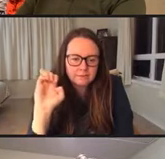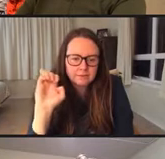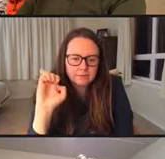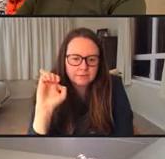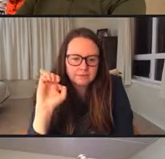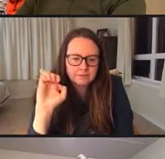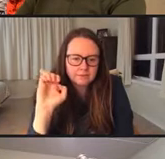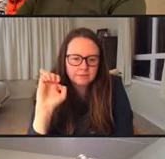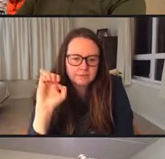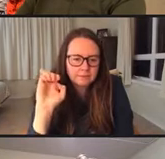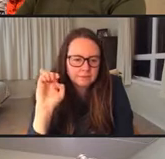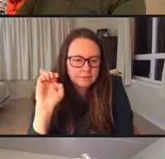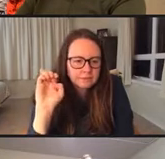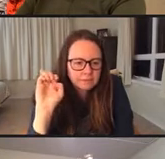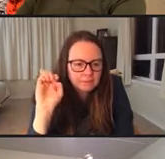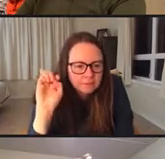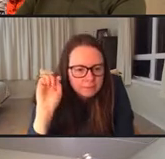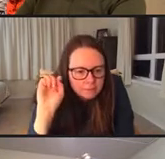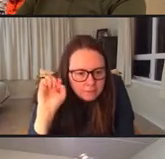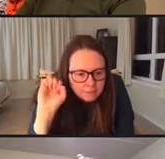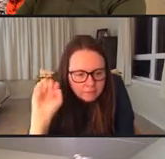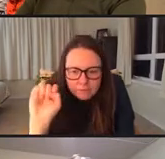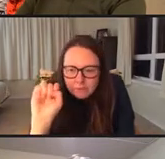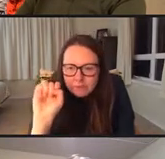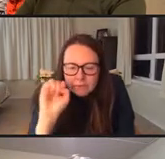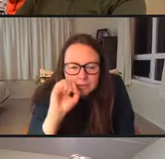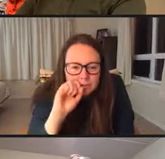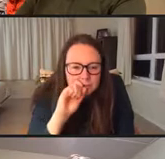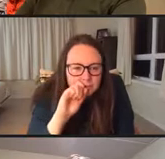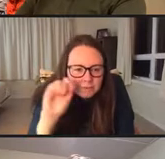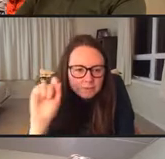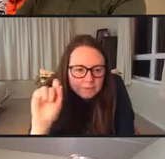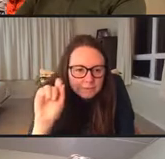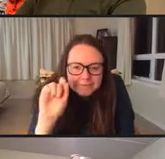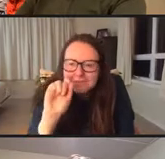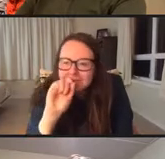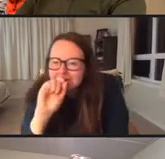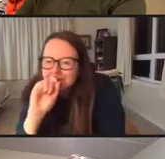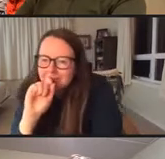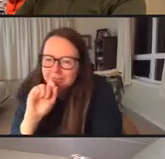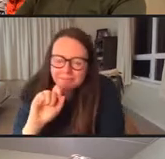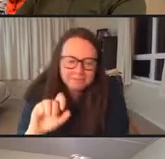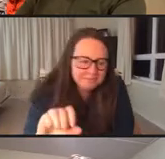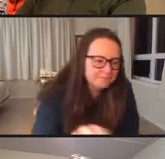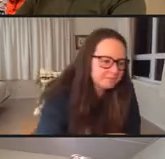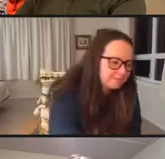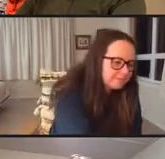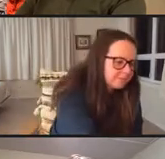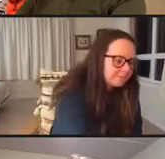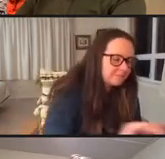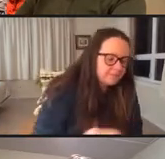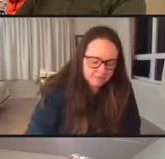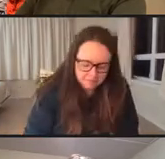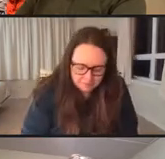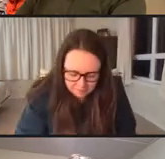I have computer abilities, but not anything that you young people have. And the same goes with the American Sign Language.